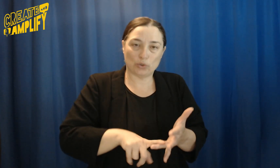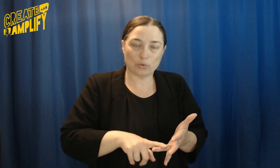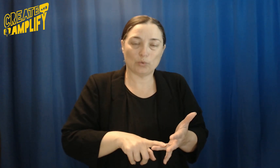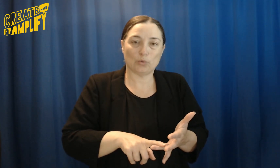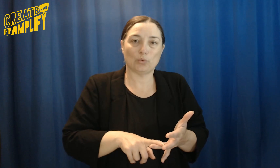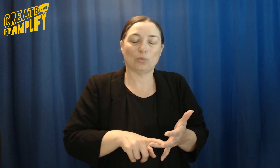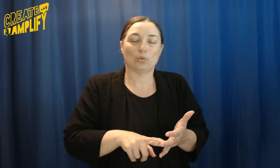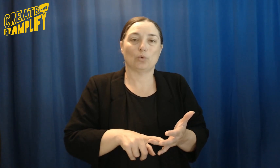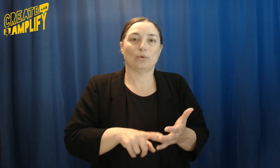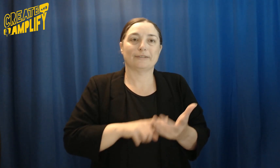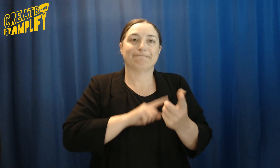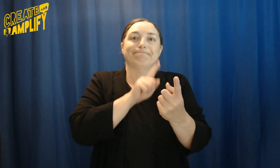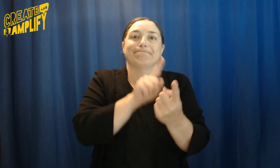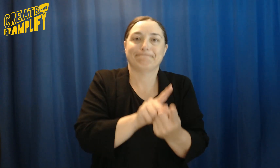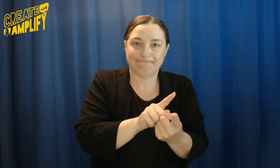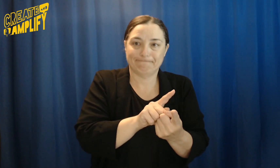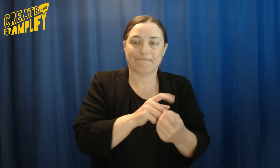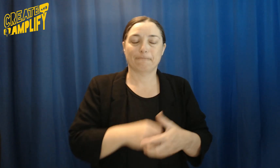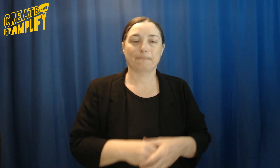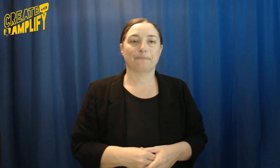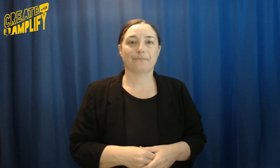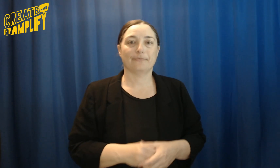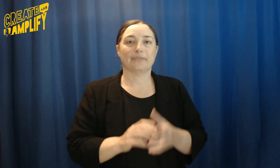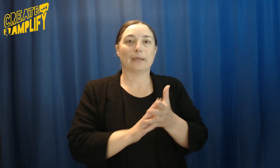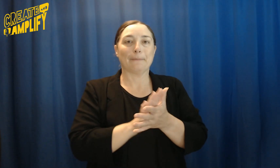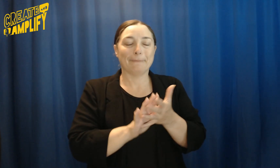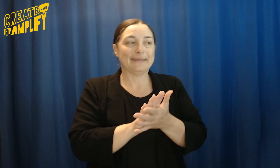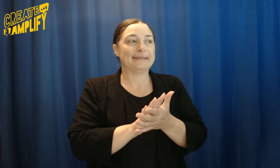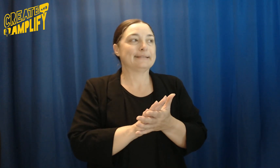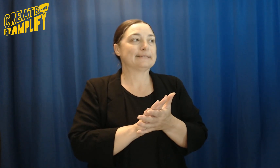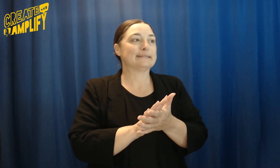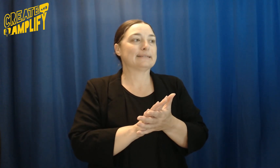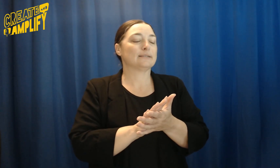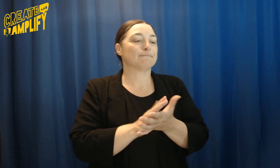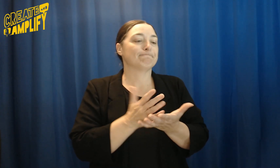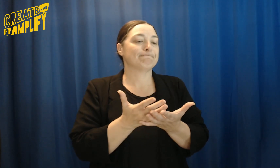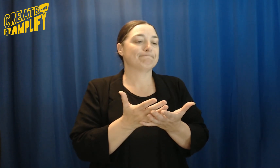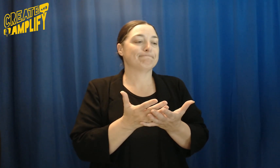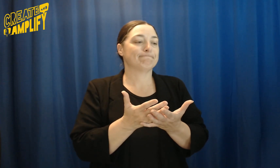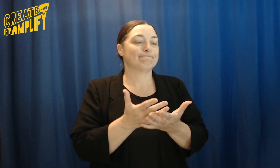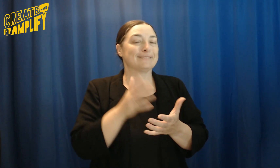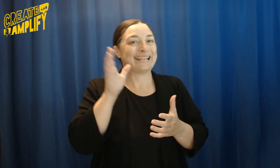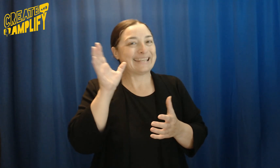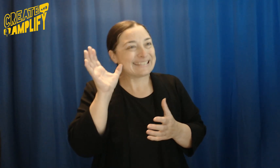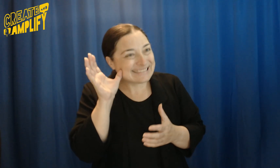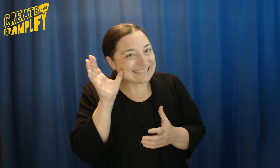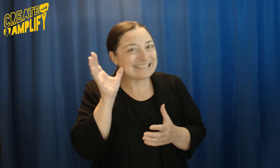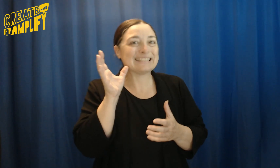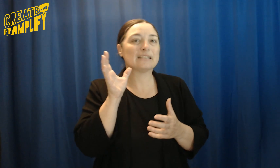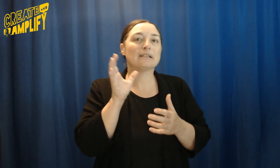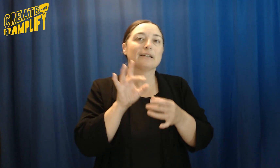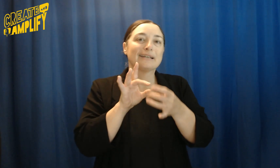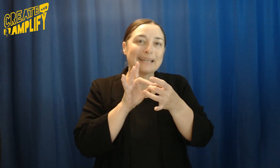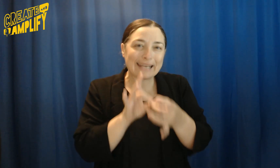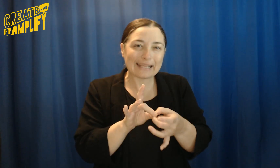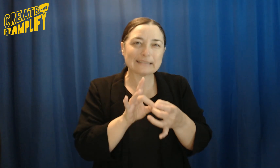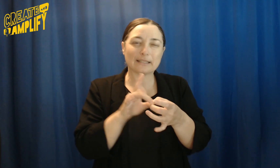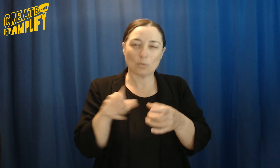people means listening to them and really connecting with what they need, and that leads